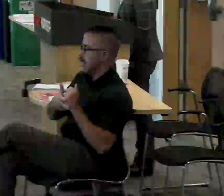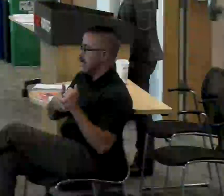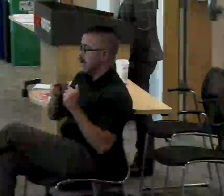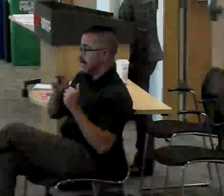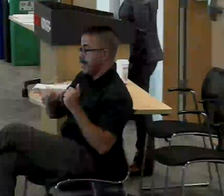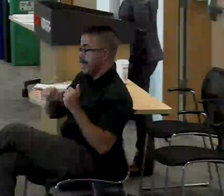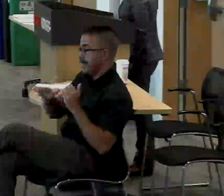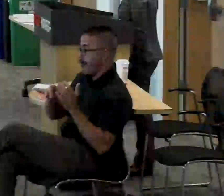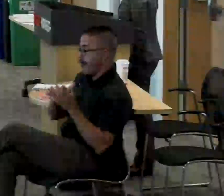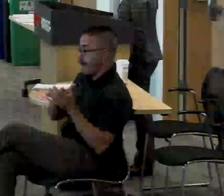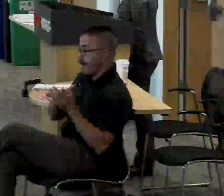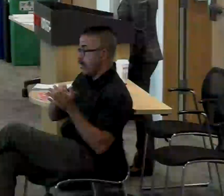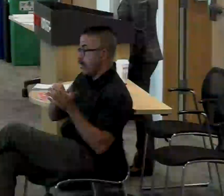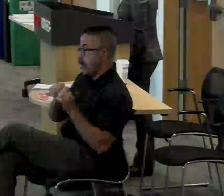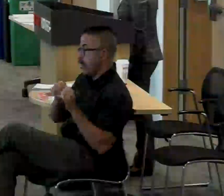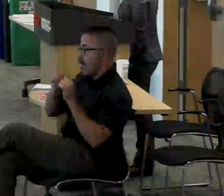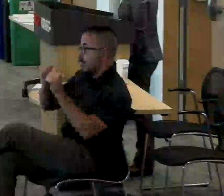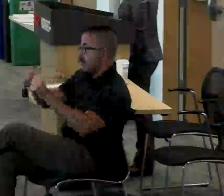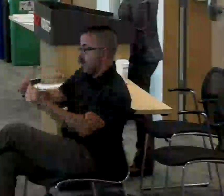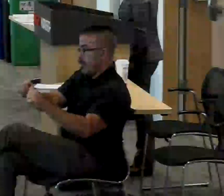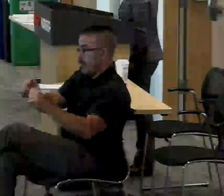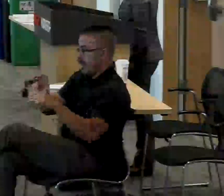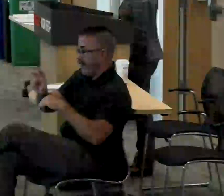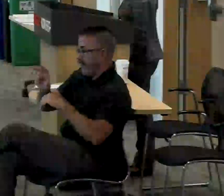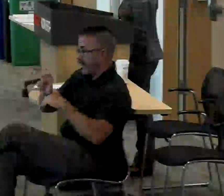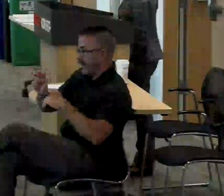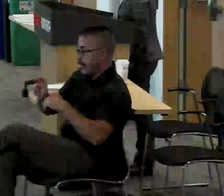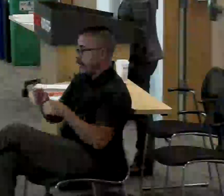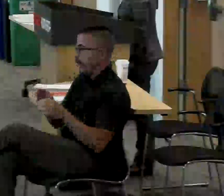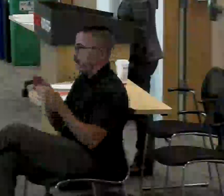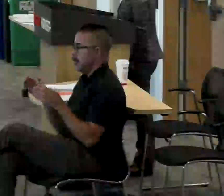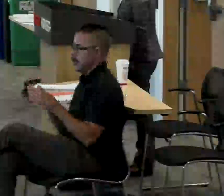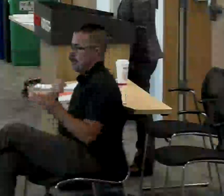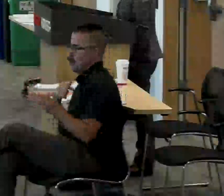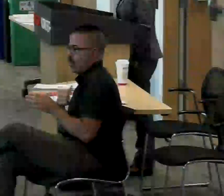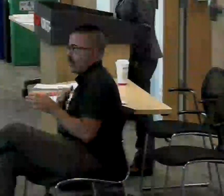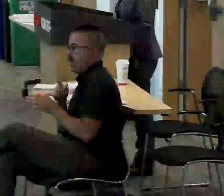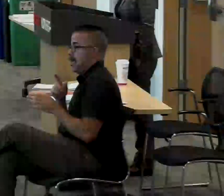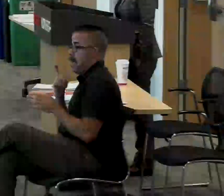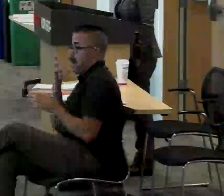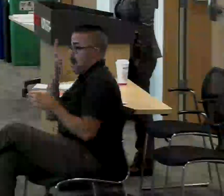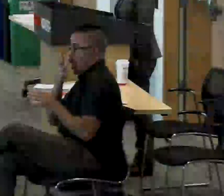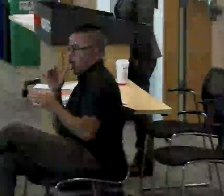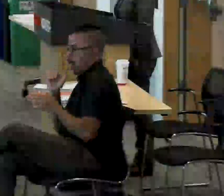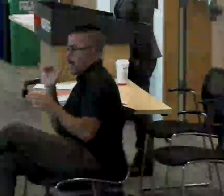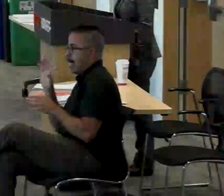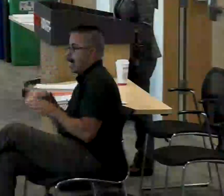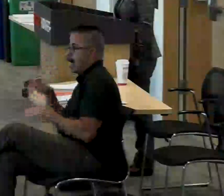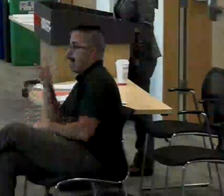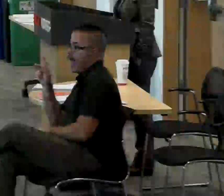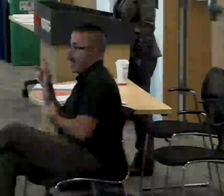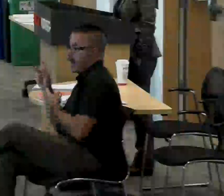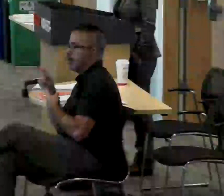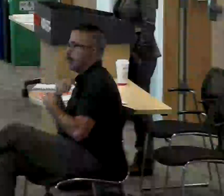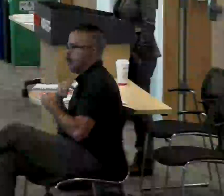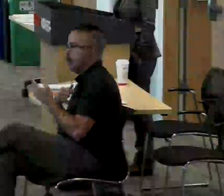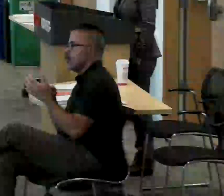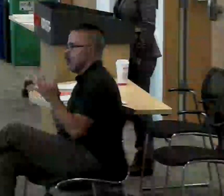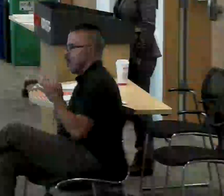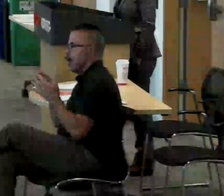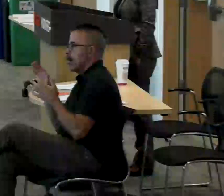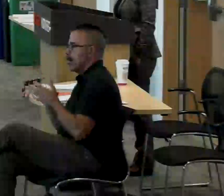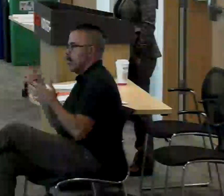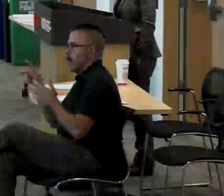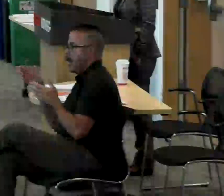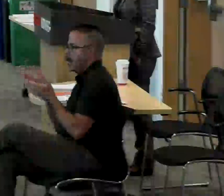long-term investing, while we are kind of a bank, and we require a banking service. And